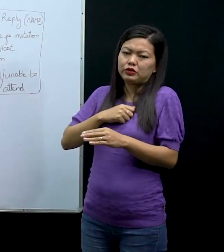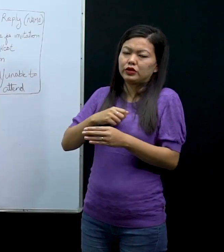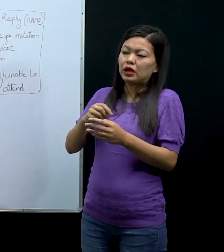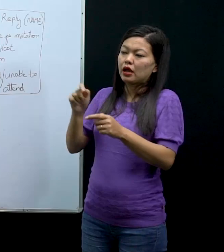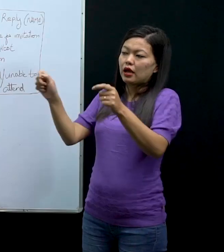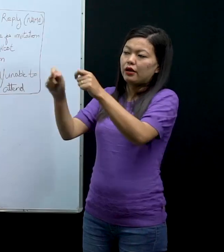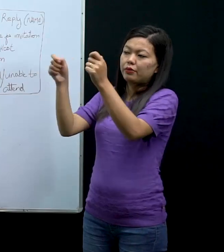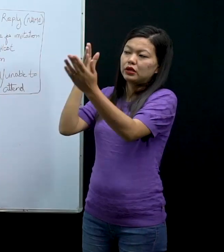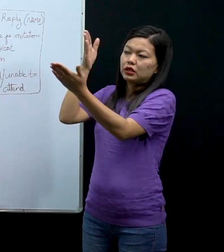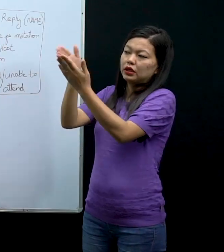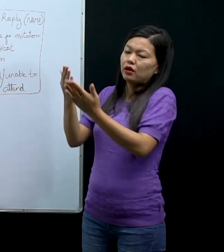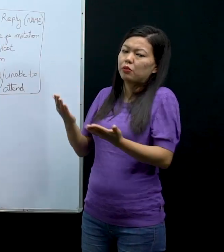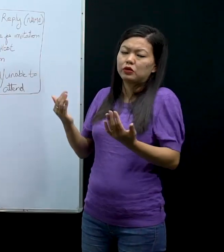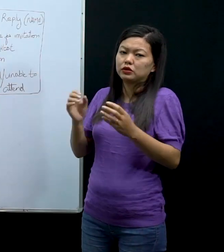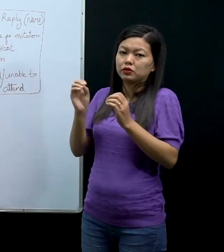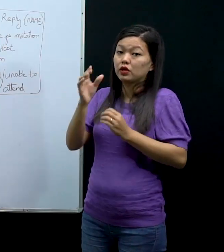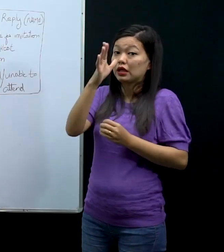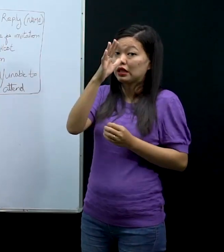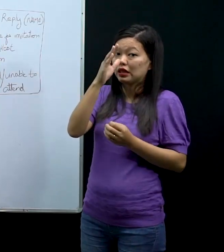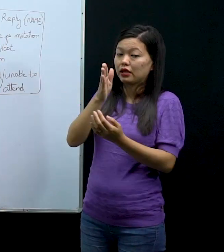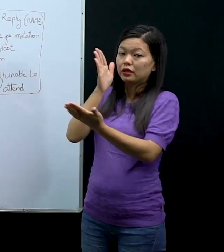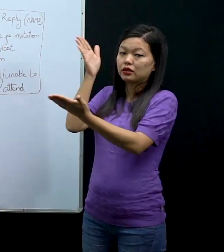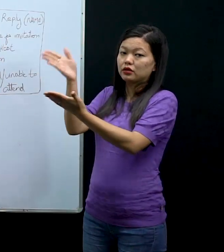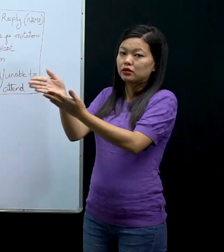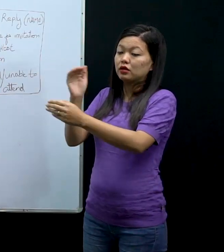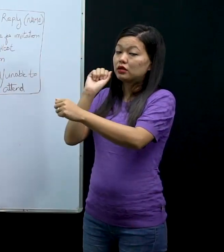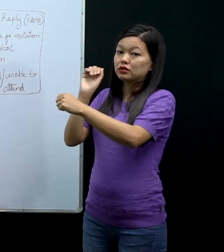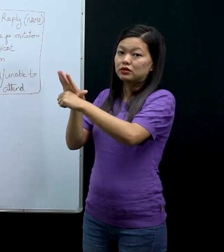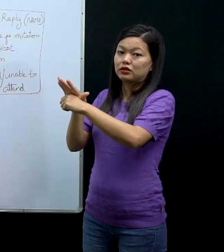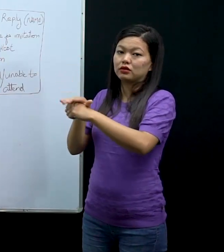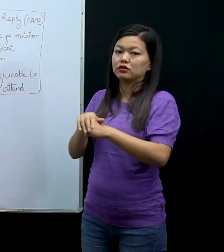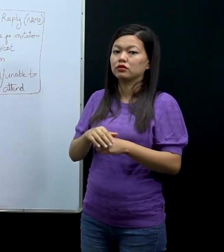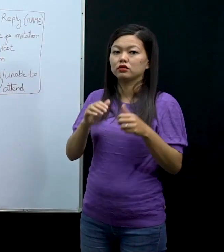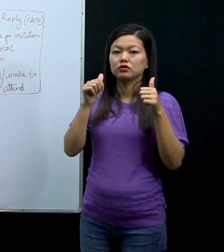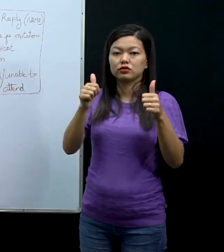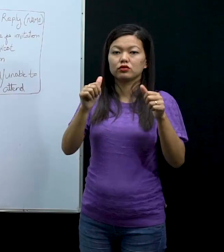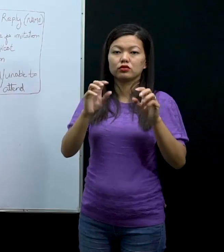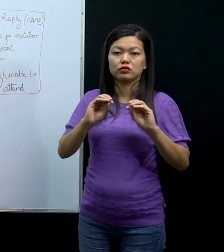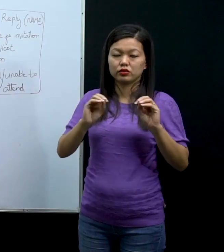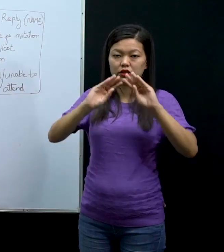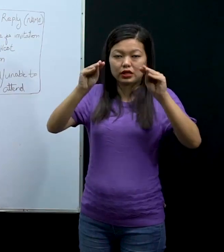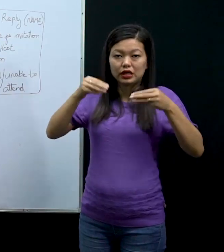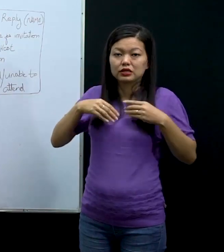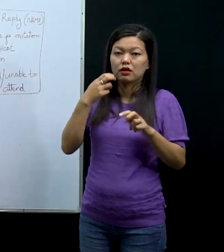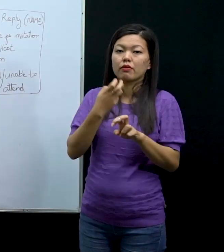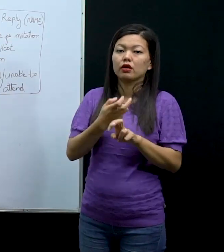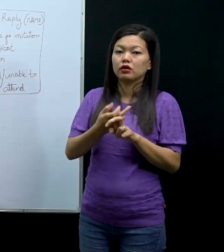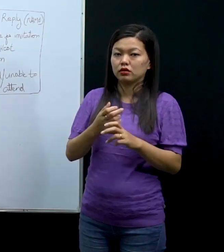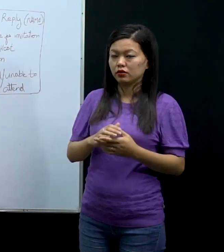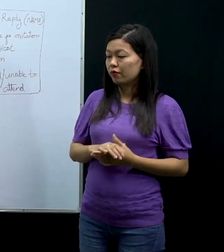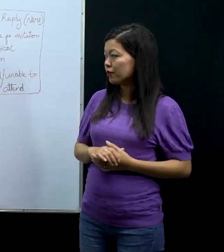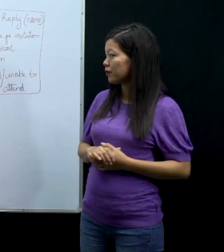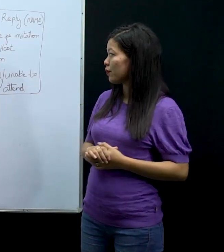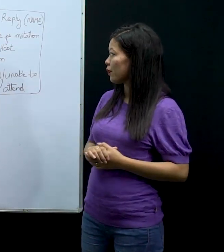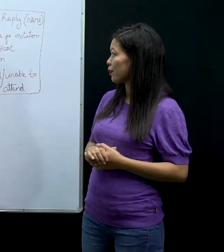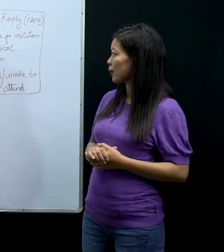friend, how much concern you have for that friend who has given you the invite. Okay, so you can write in this way, and this